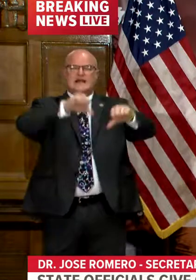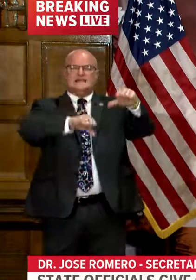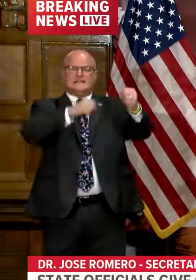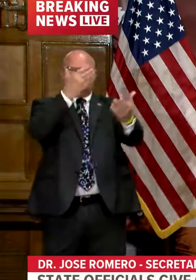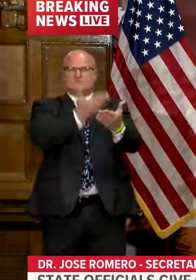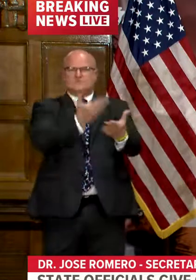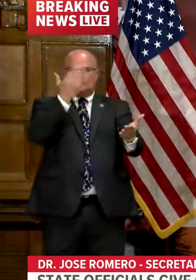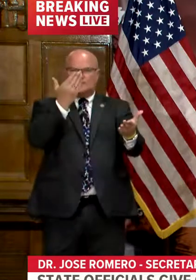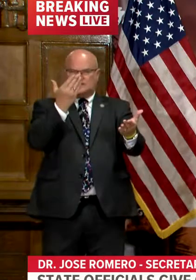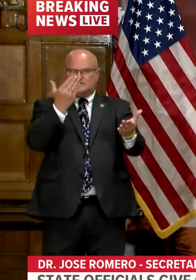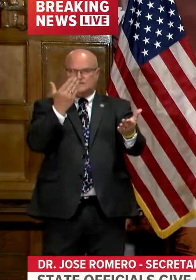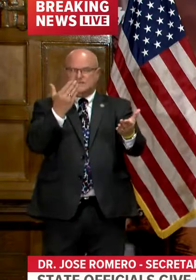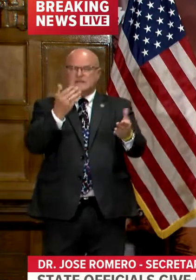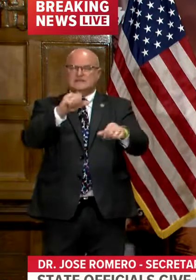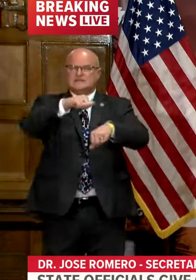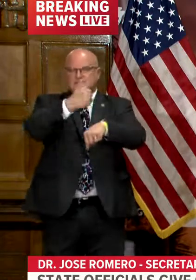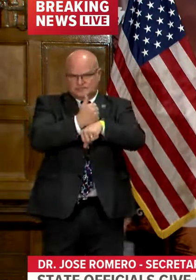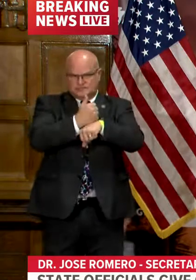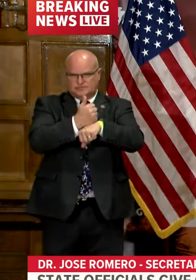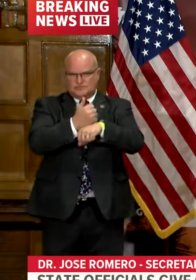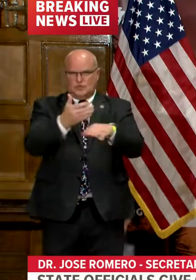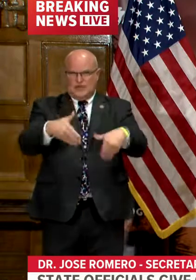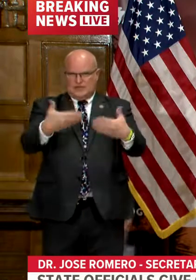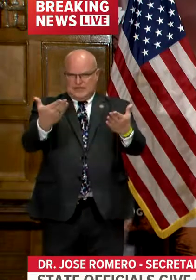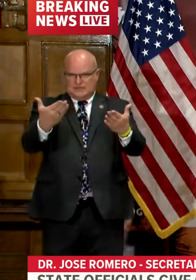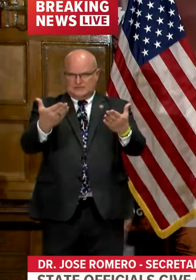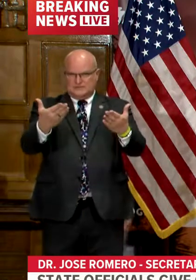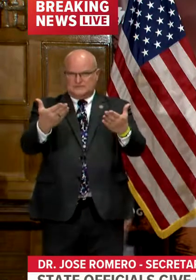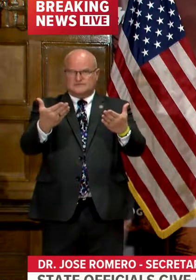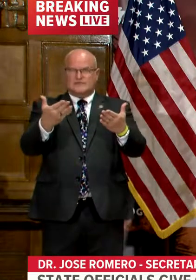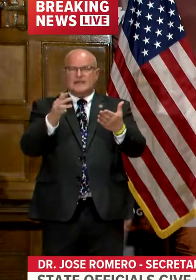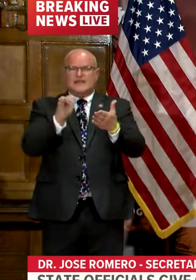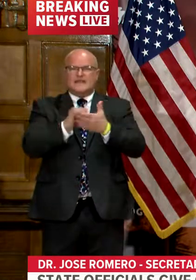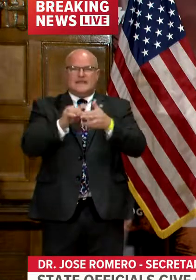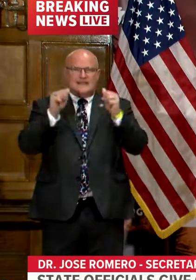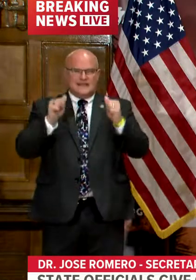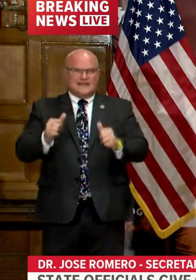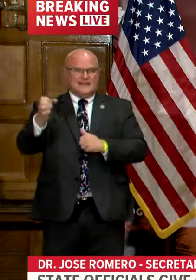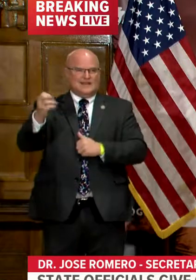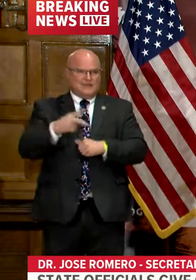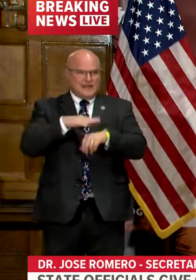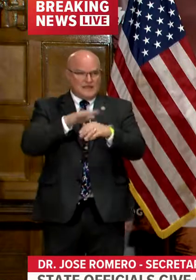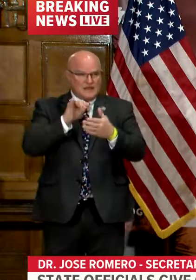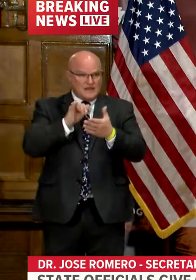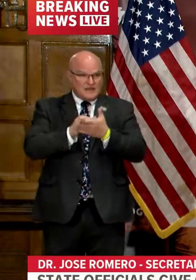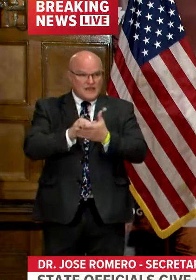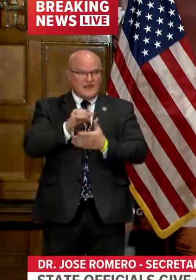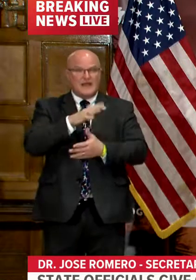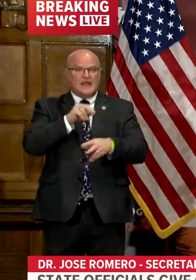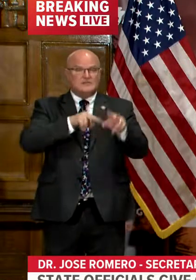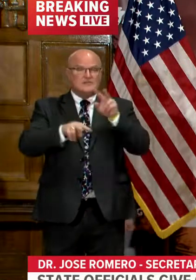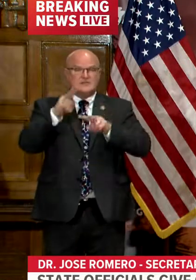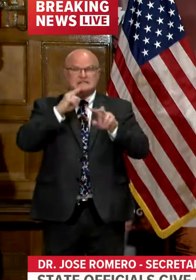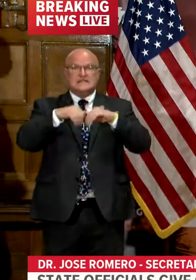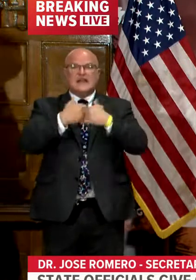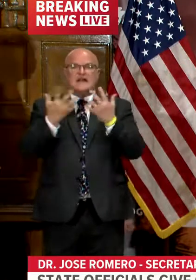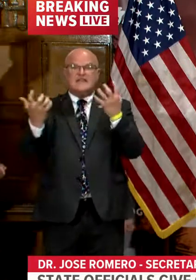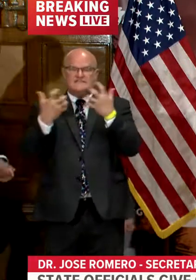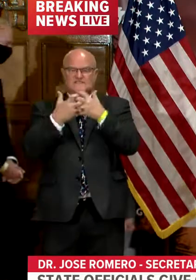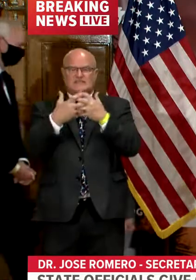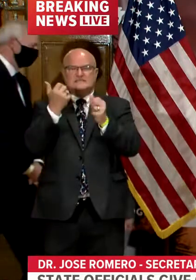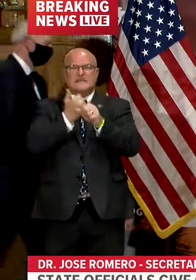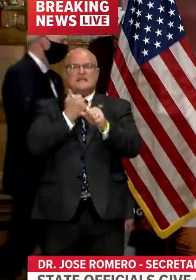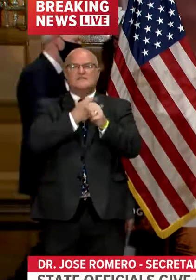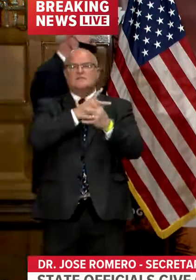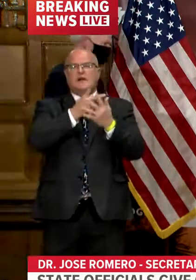or epidemiologically sound recommendations so that they can go back on that and look and see how that fits each